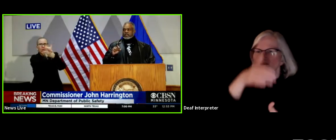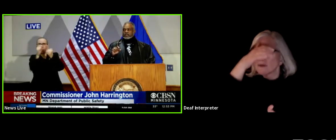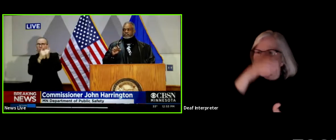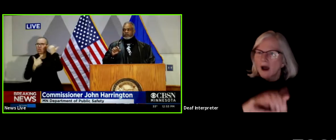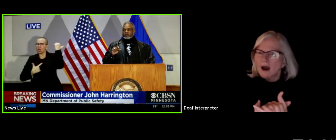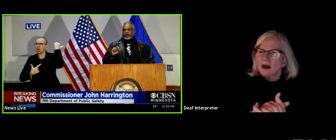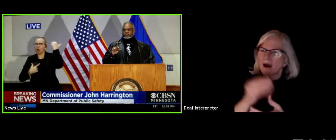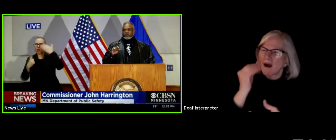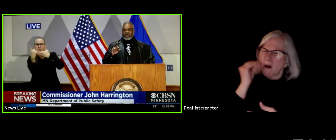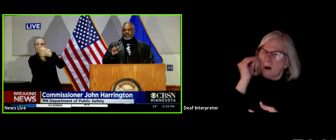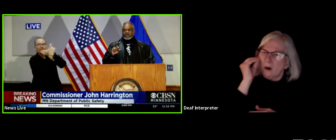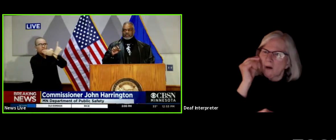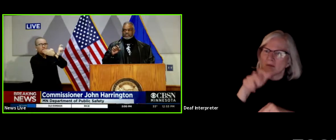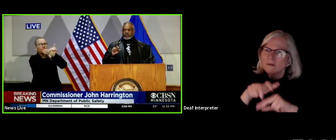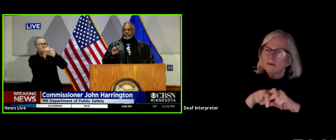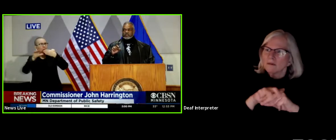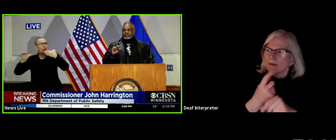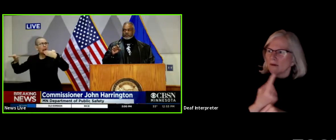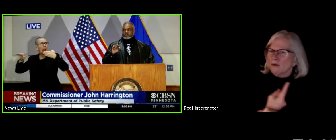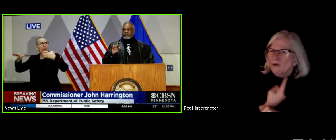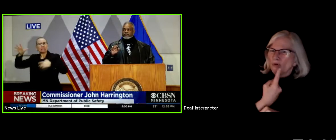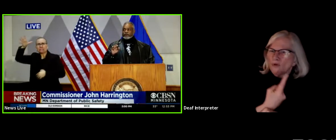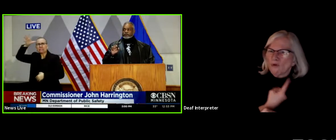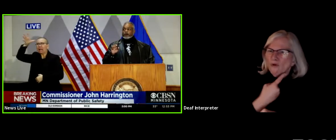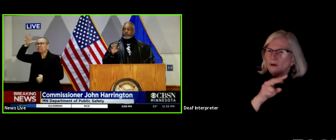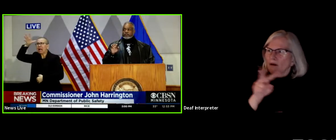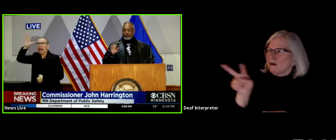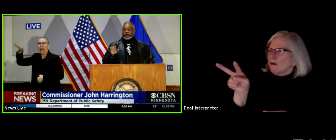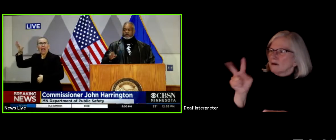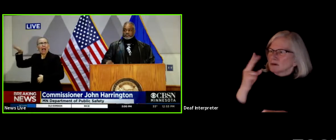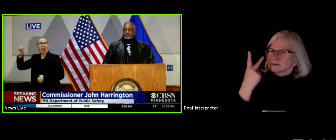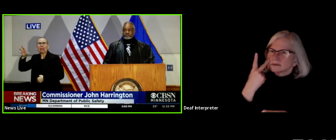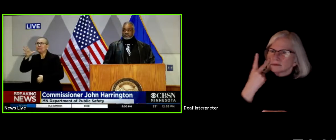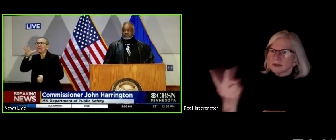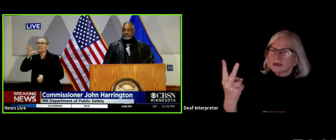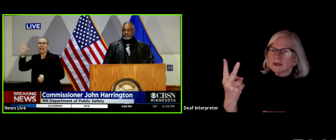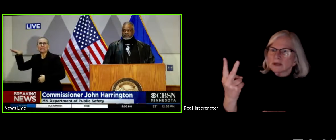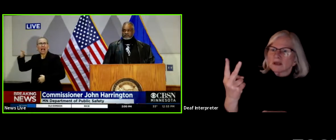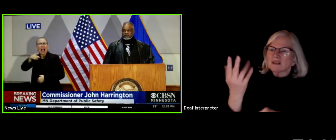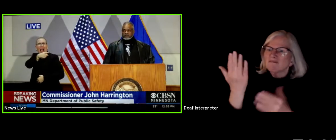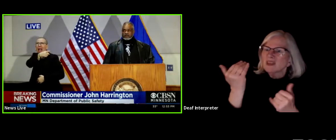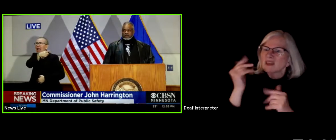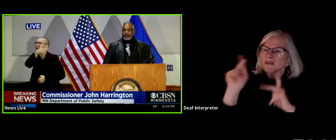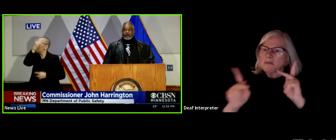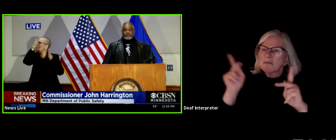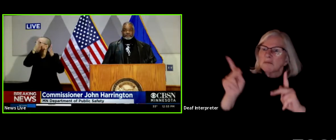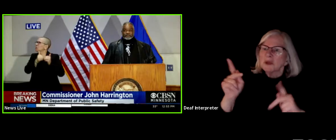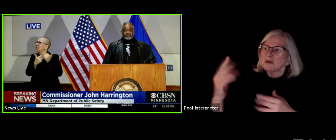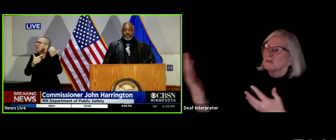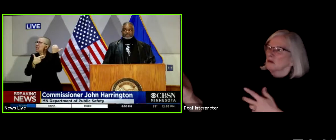and shotguns strapped across their back started to converge on your house?